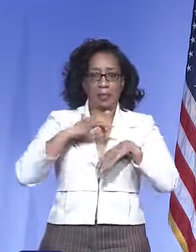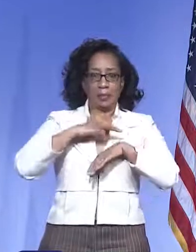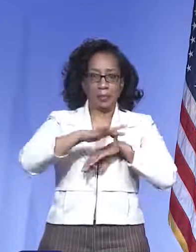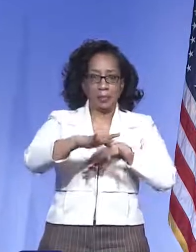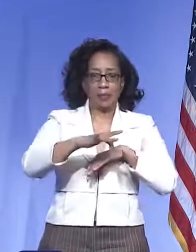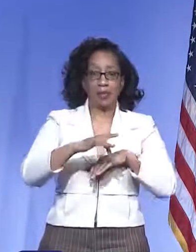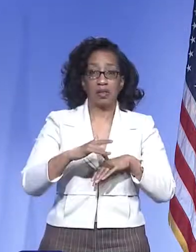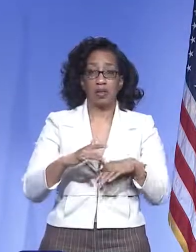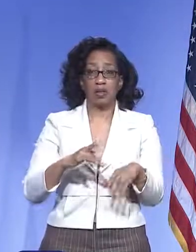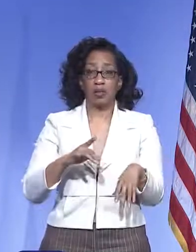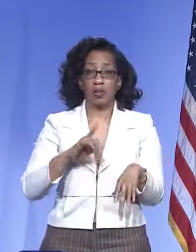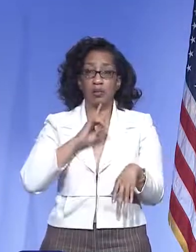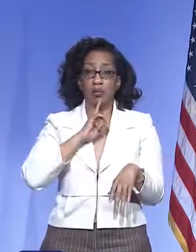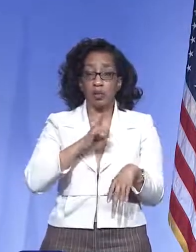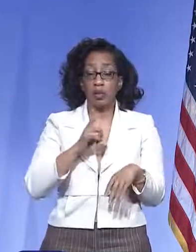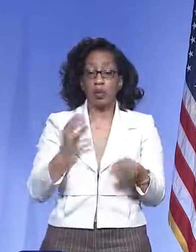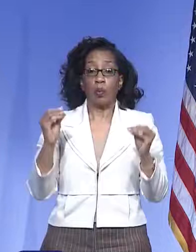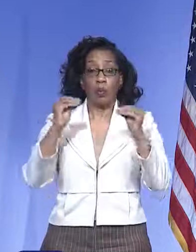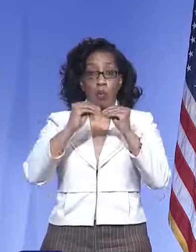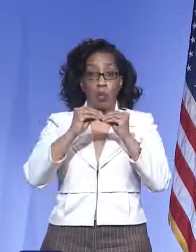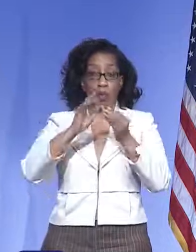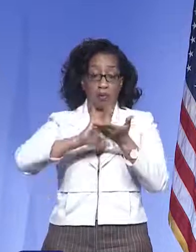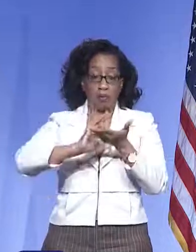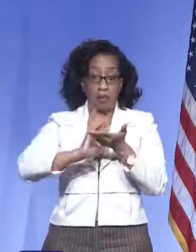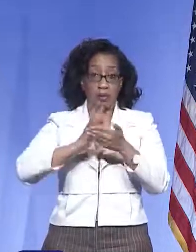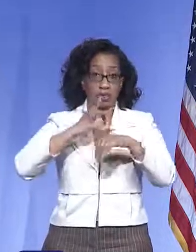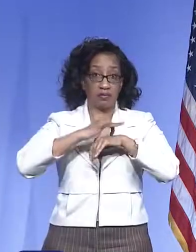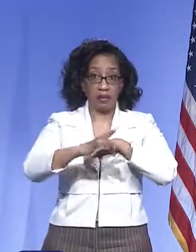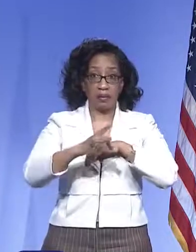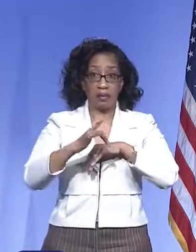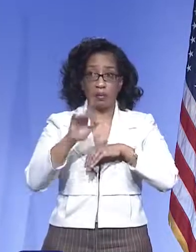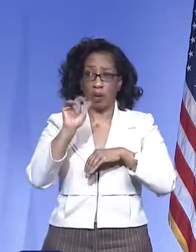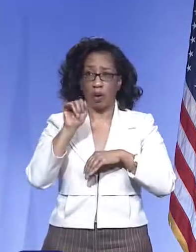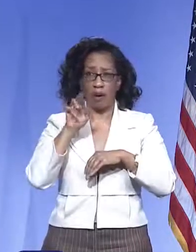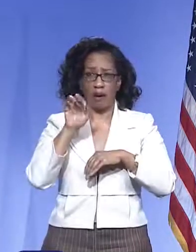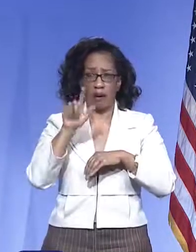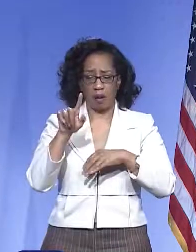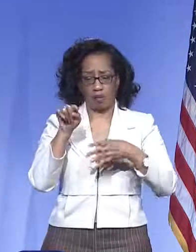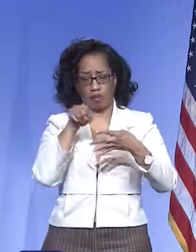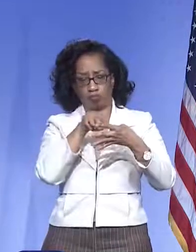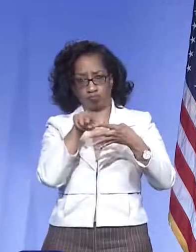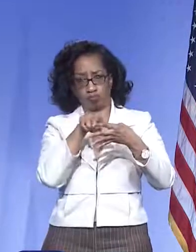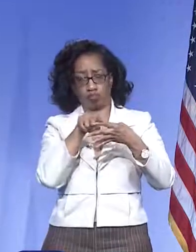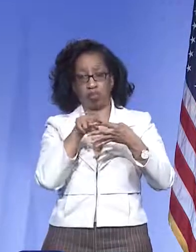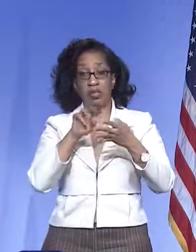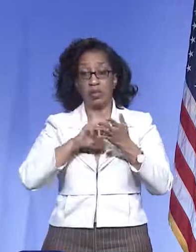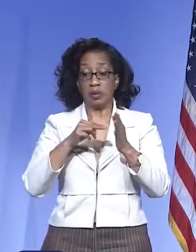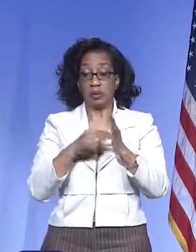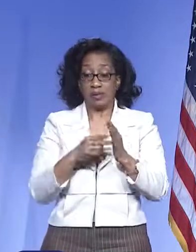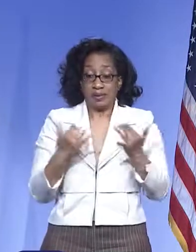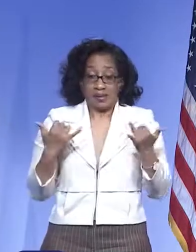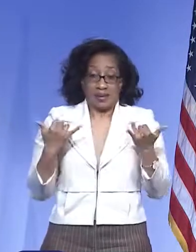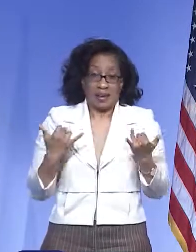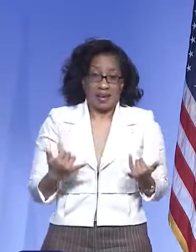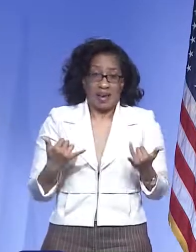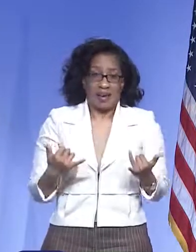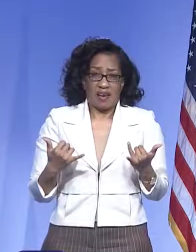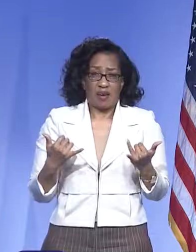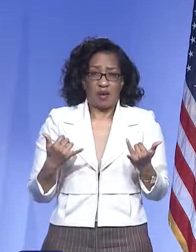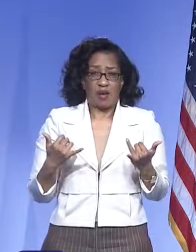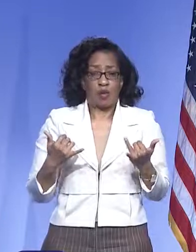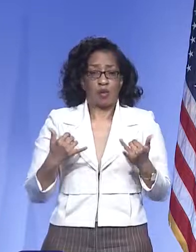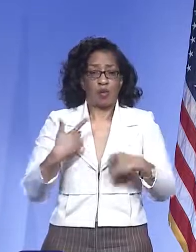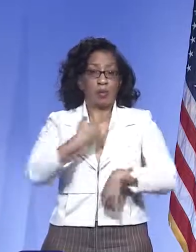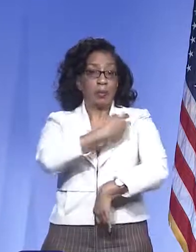there will be an uptick in our vaccine availability about that first week of April, which will allow us to go from today, as you know, we're doing about, as I